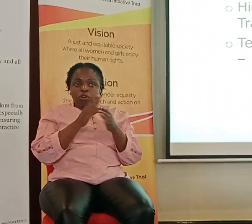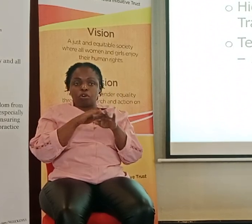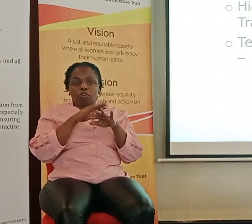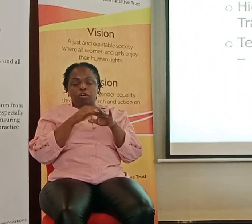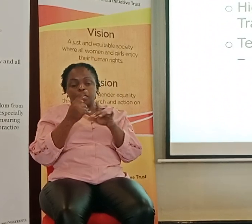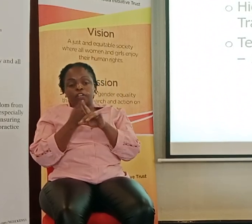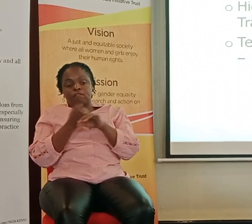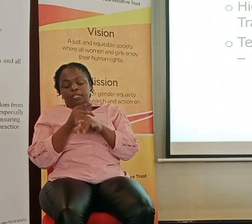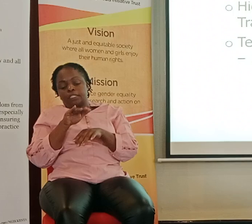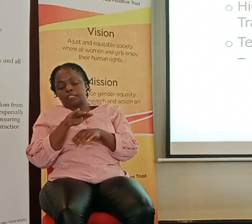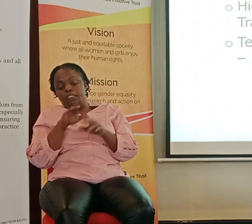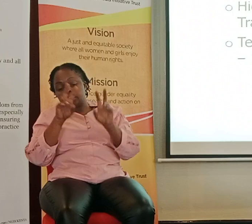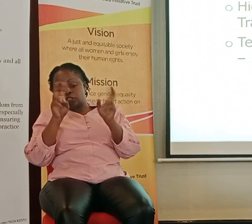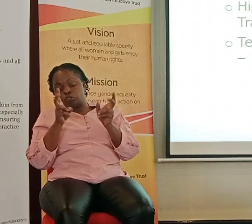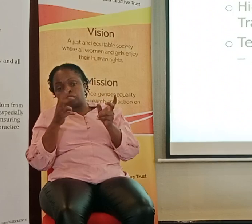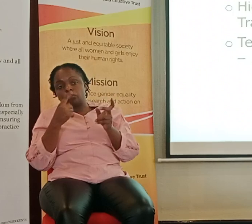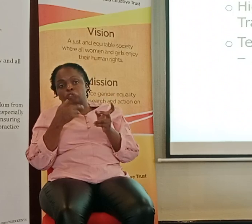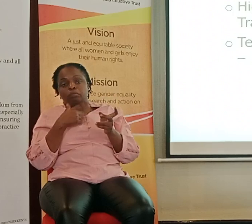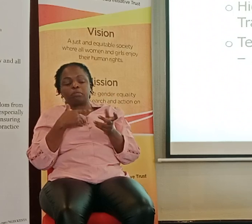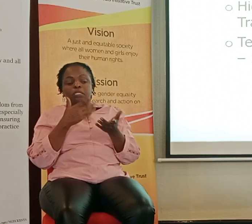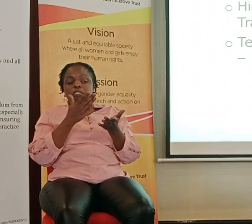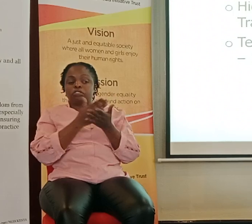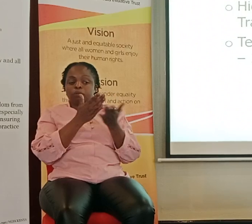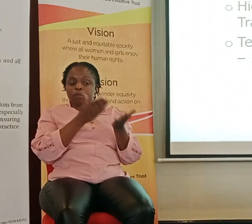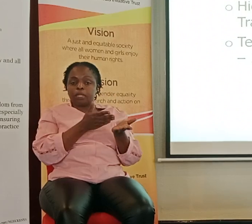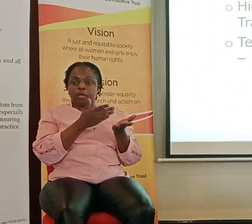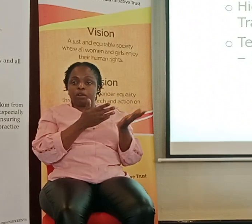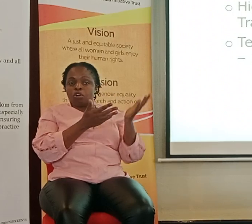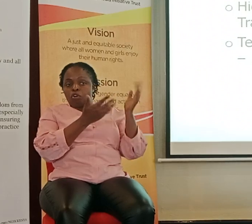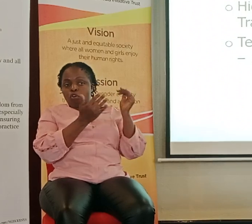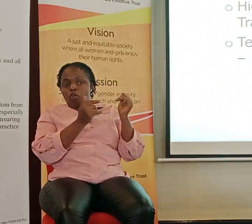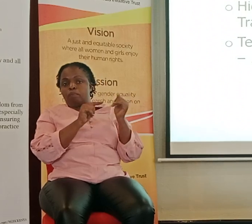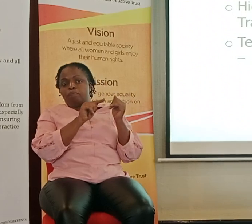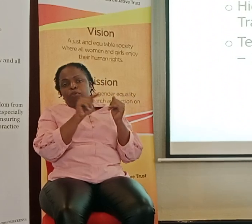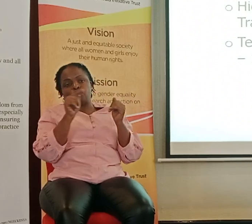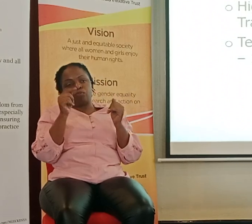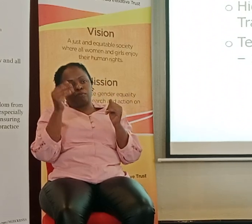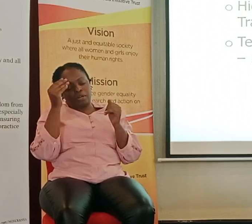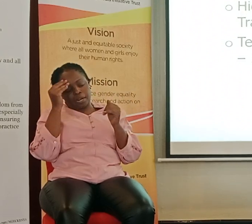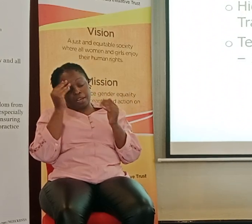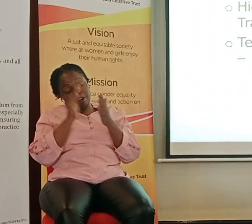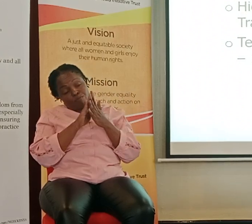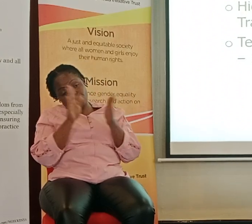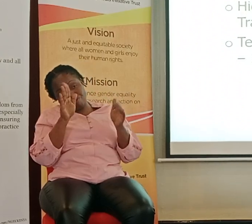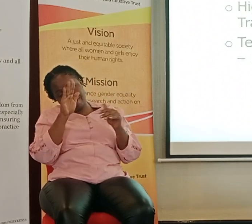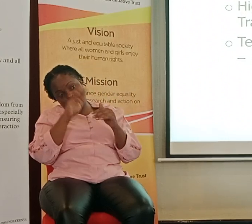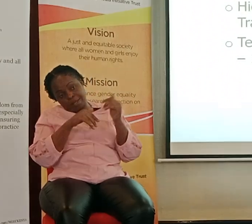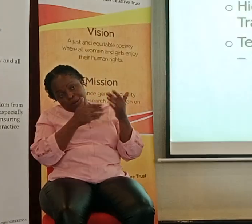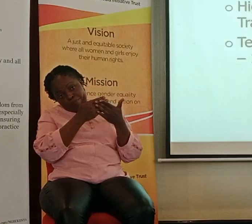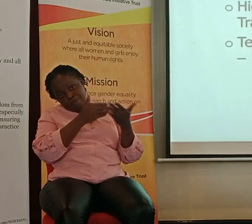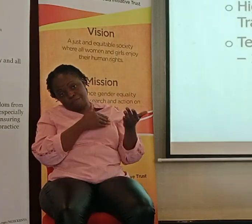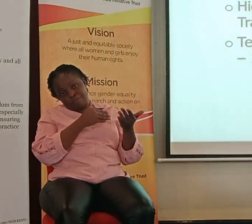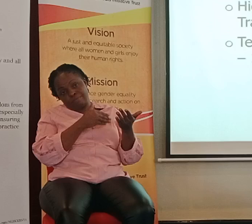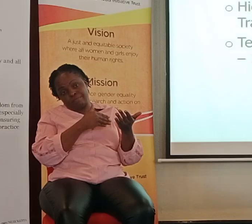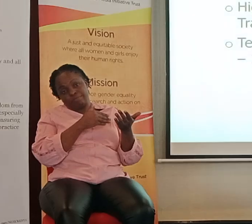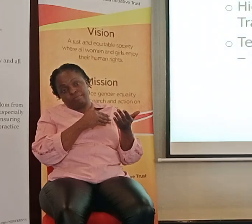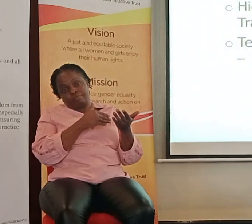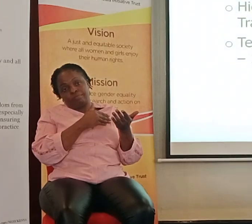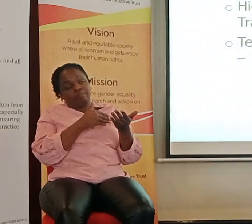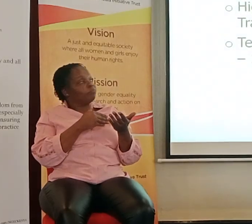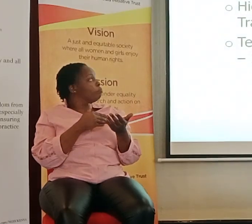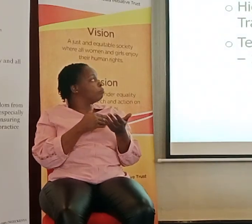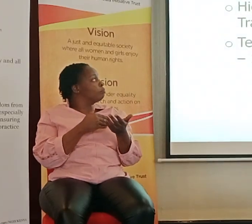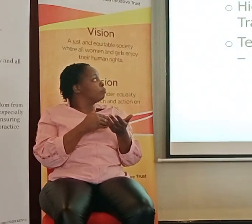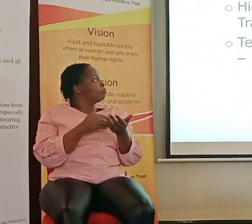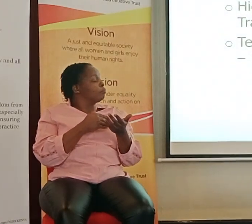issues. So I think I'll stop there. I hope you're more enlightened than you were. And those who